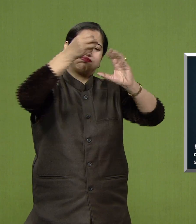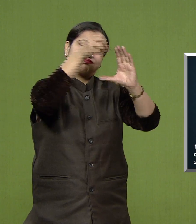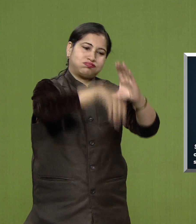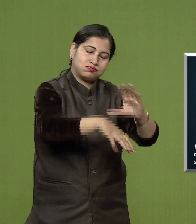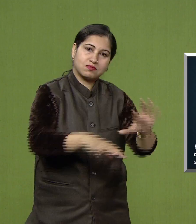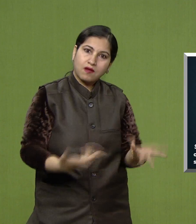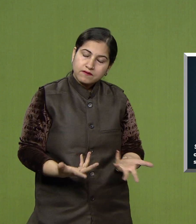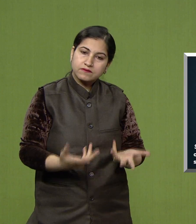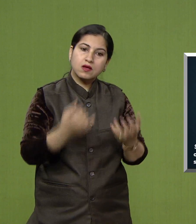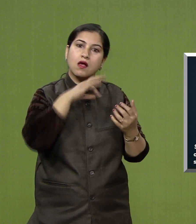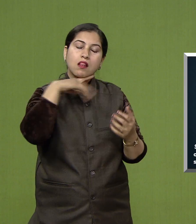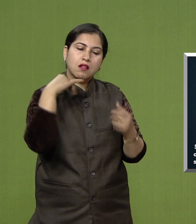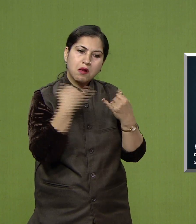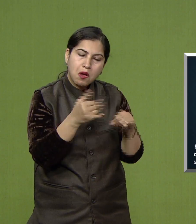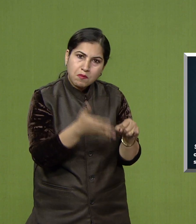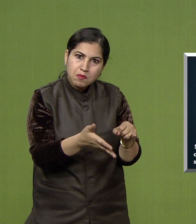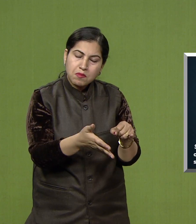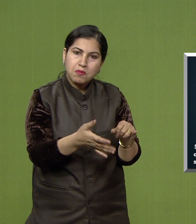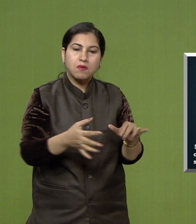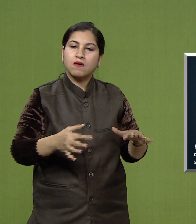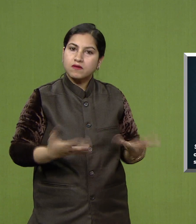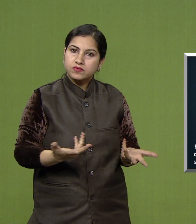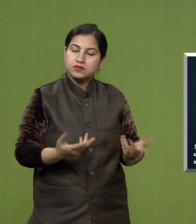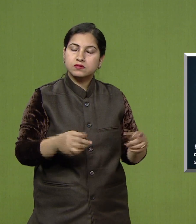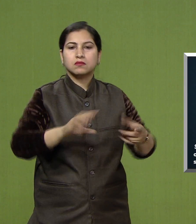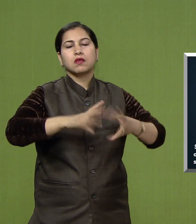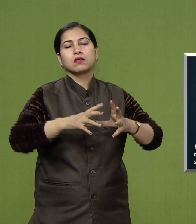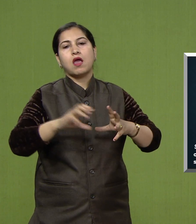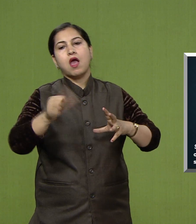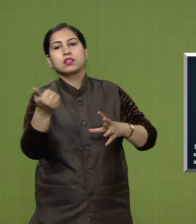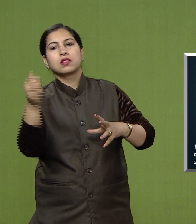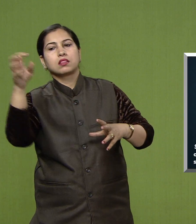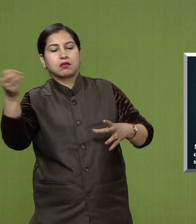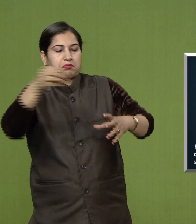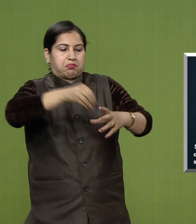a fabric caused due to contact with another substance.